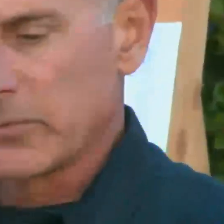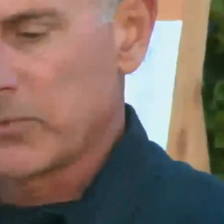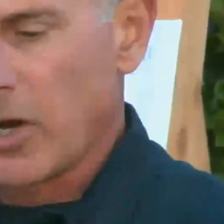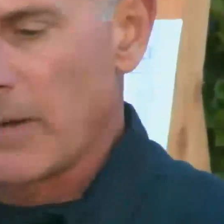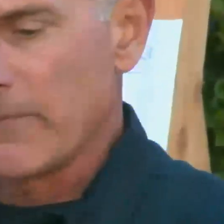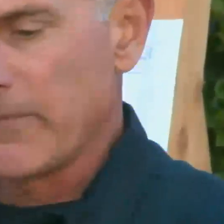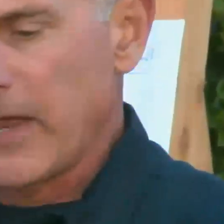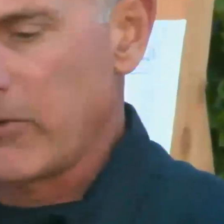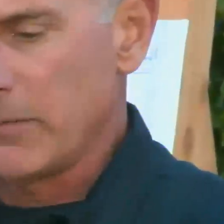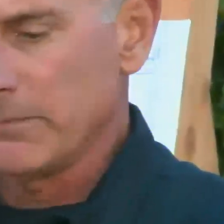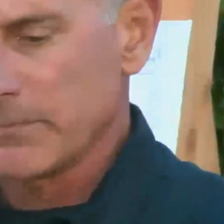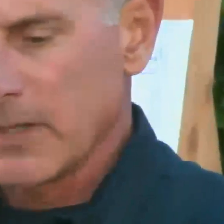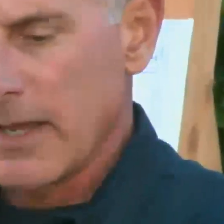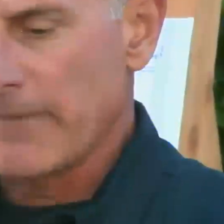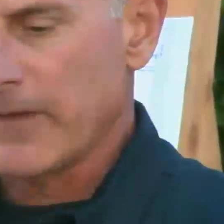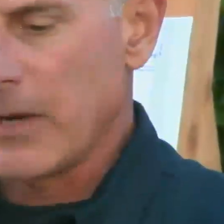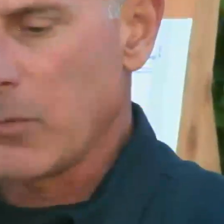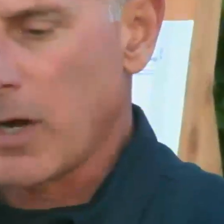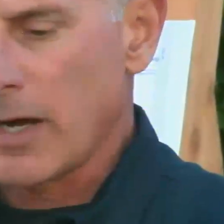Next one is Tom Ferrum,